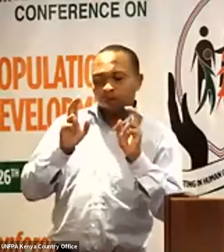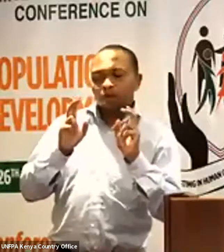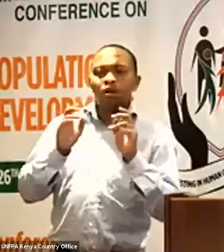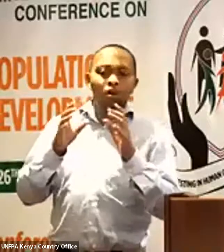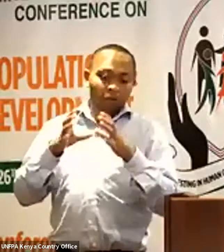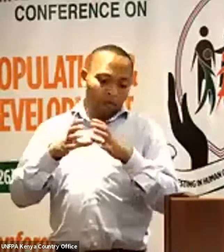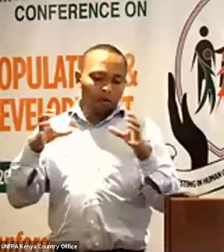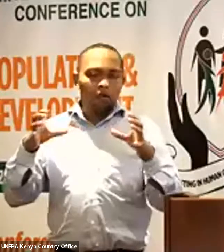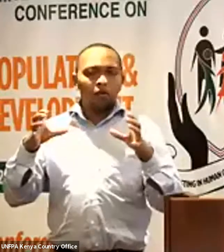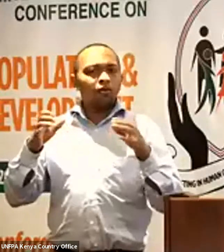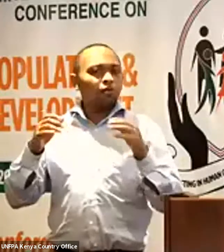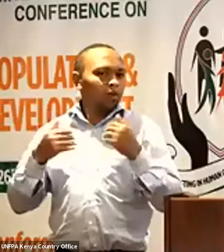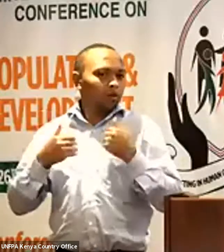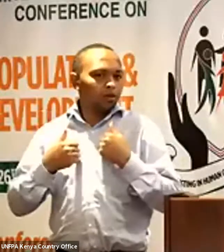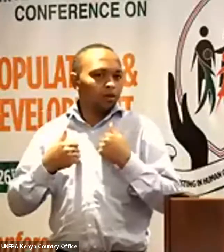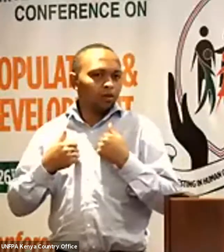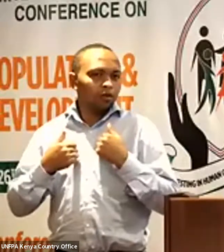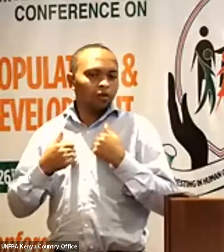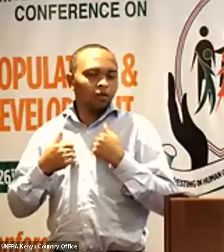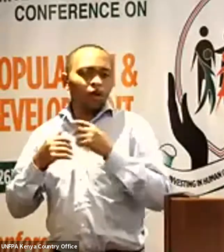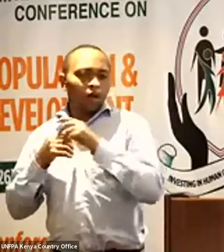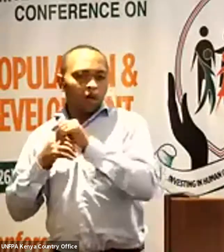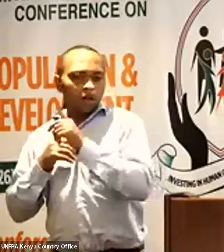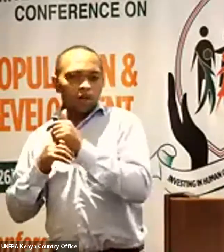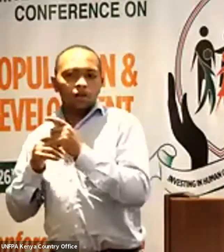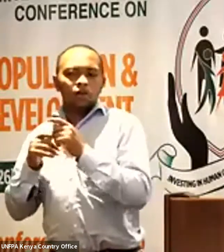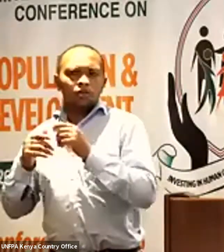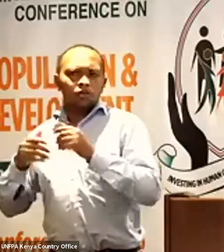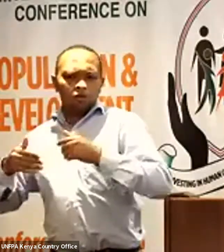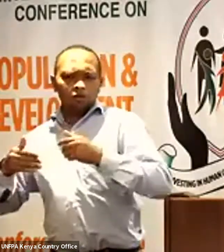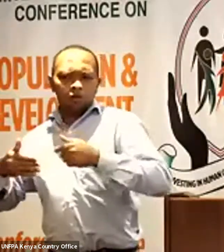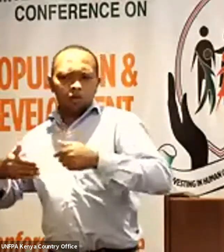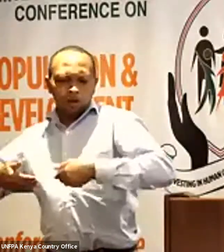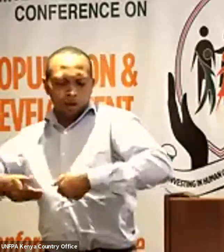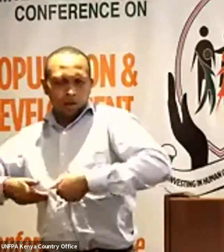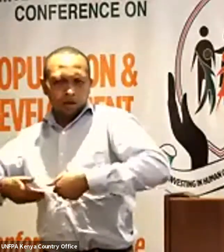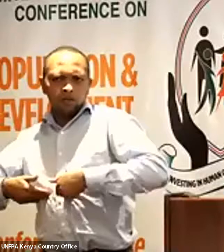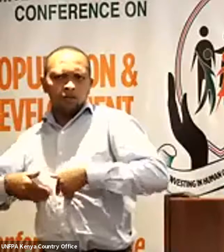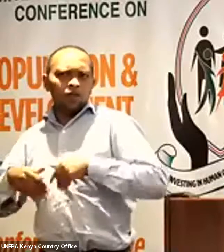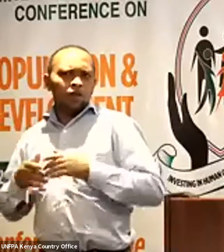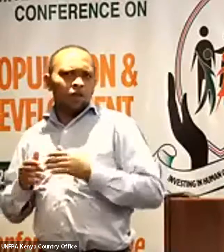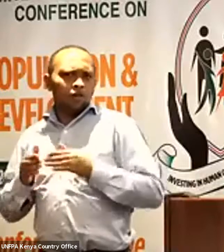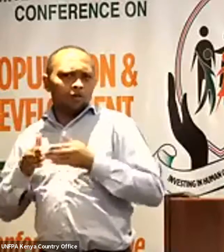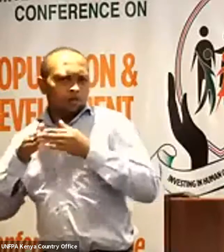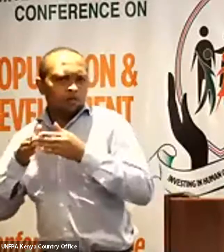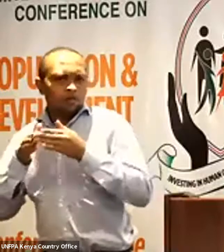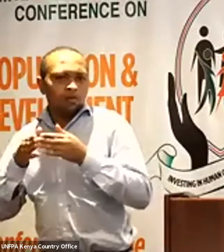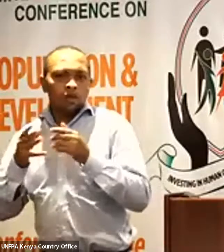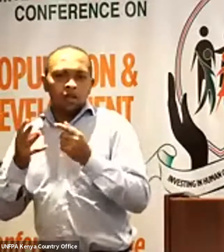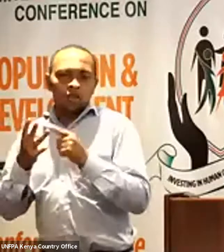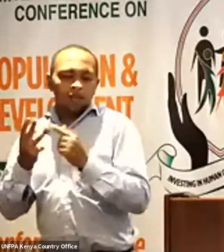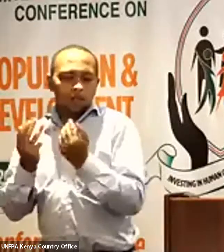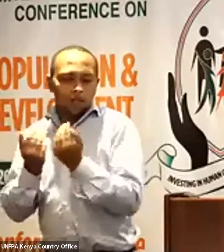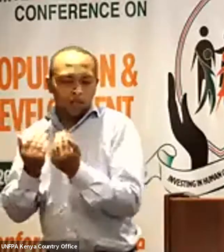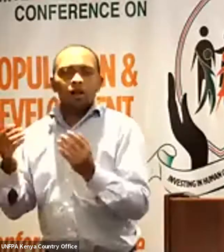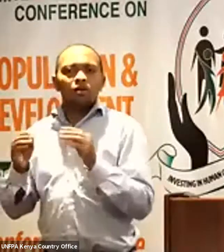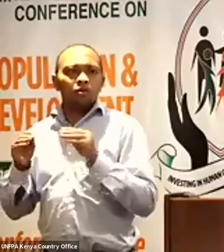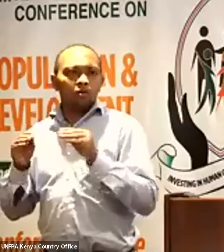growth. Another sub-theme is going to be adolescent and fertility. The other one is going to be child mobility and